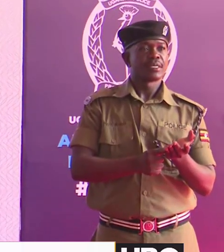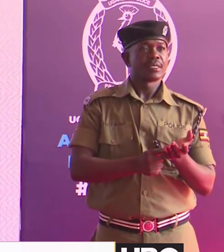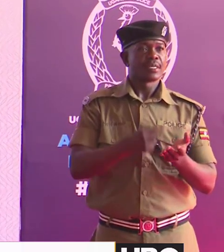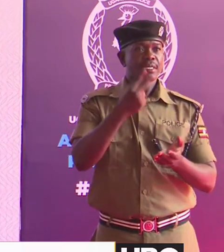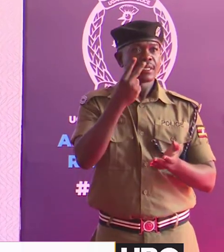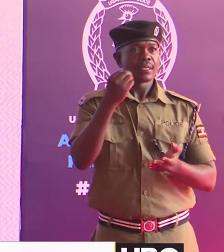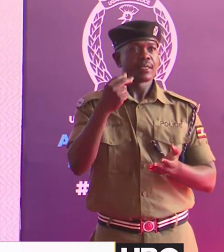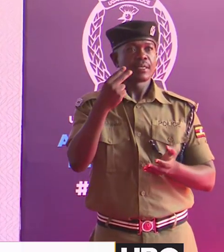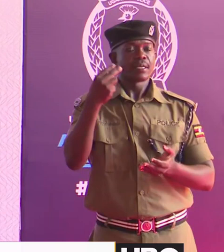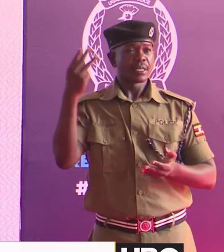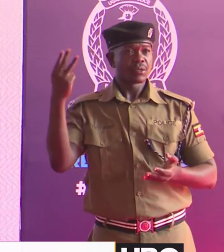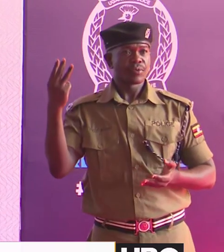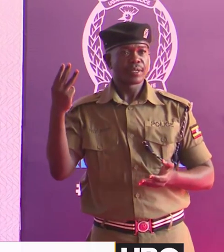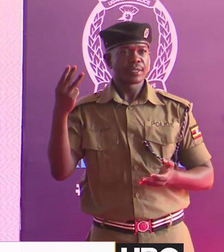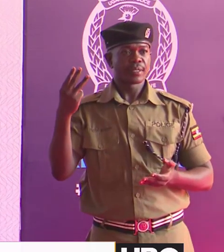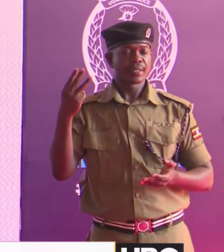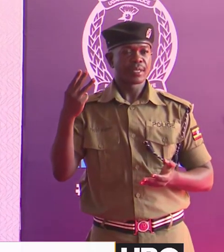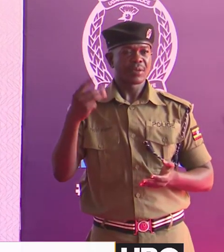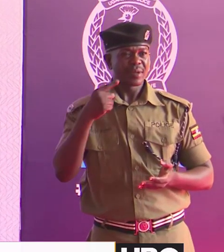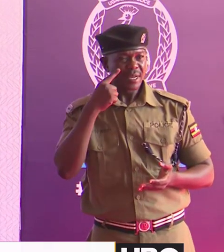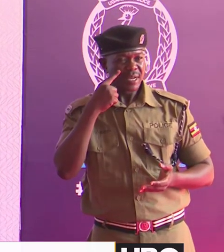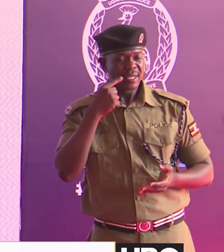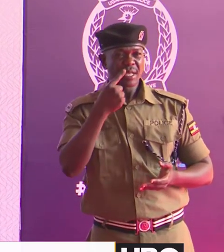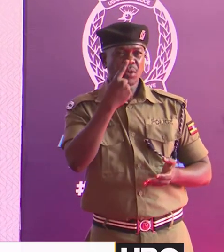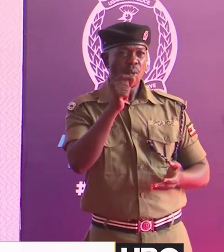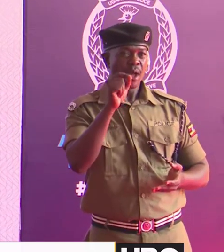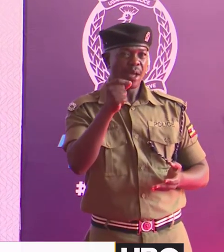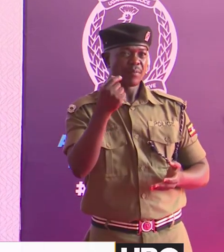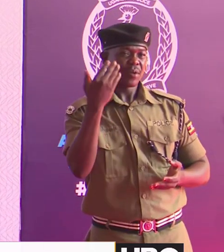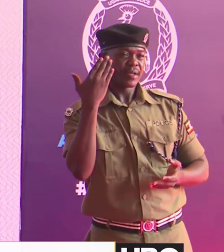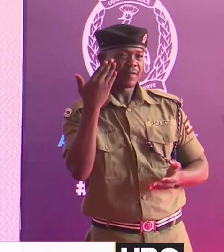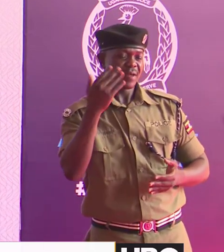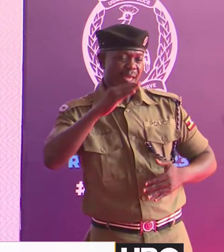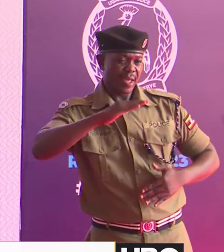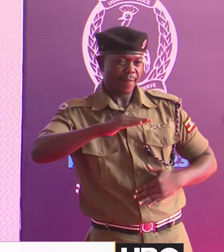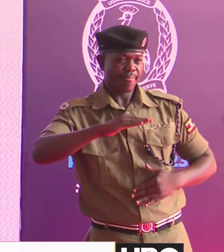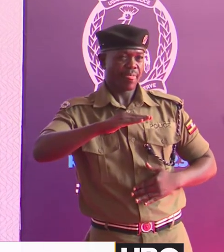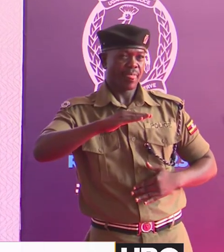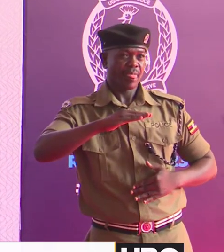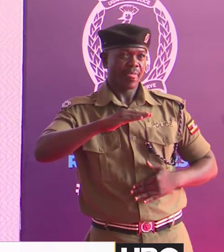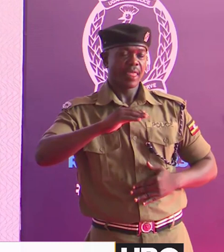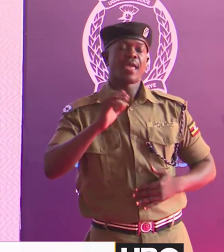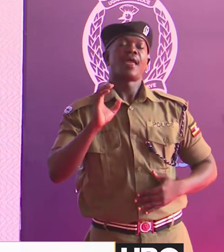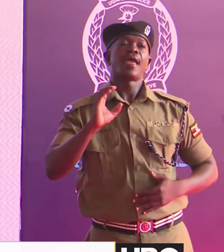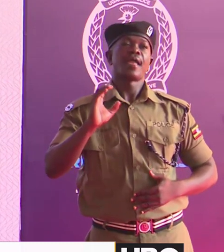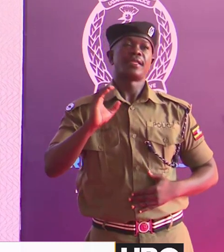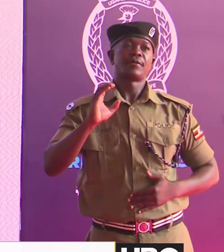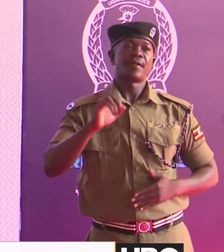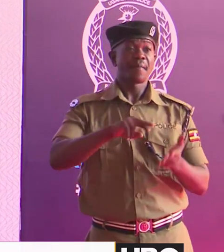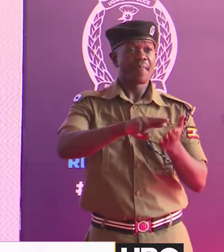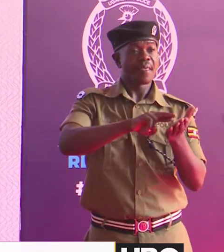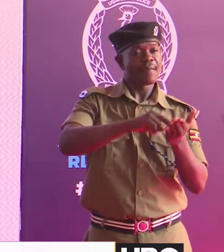2023, we note that there was a 1.5% decrease in the number of crimes reported to